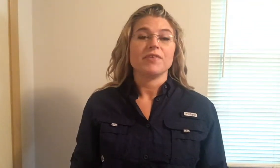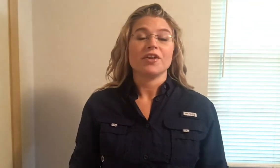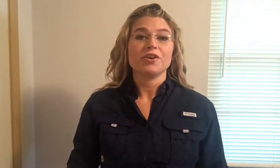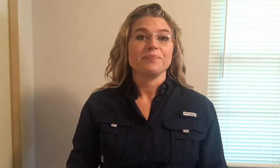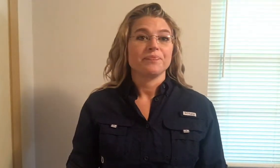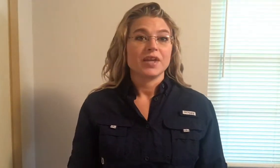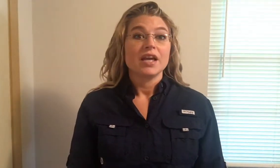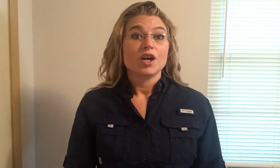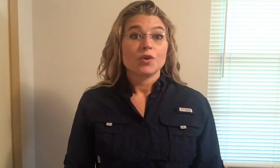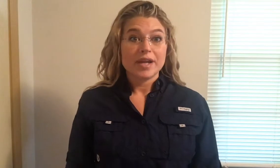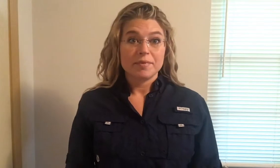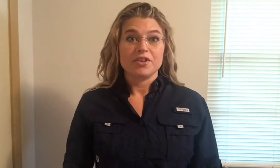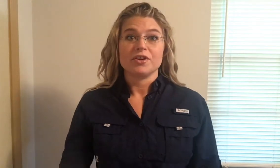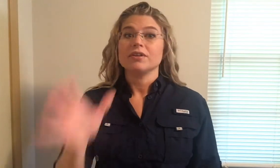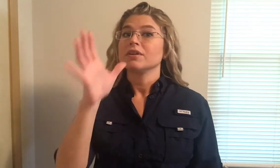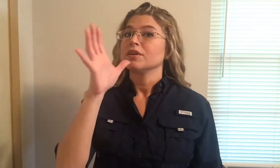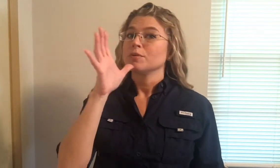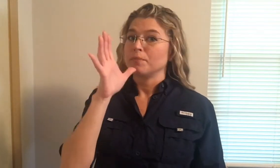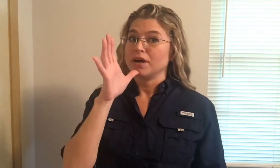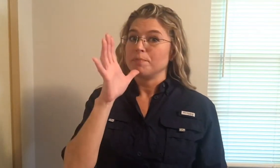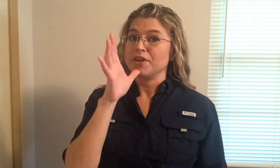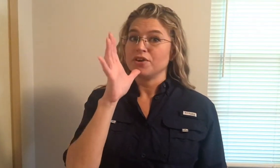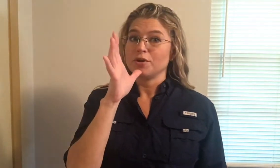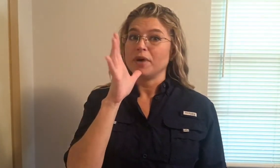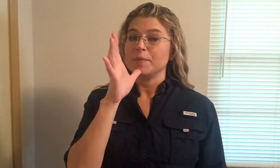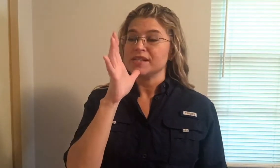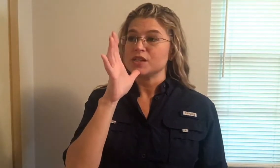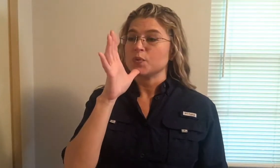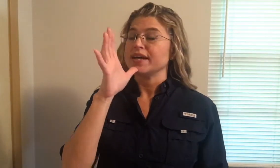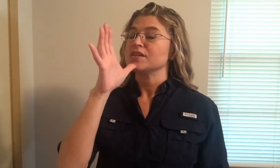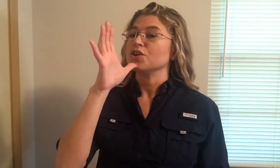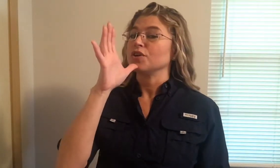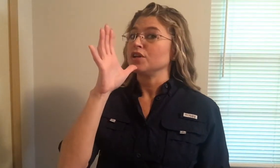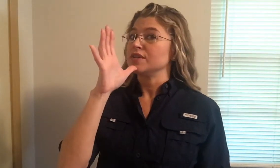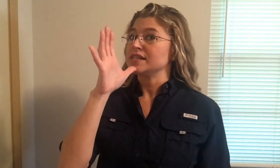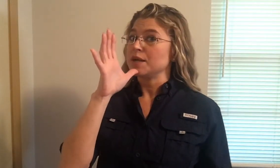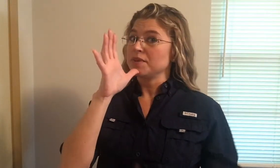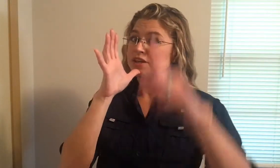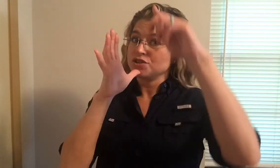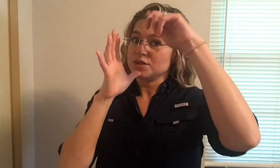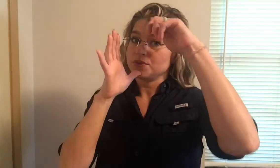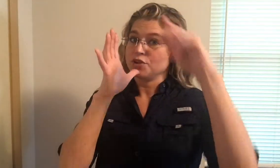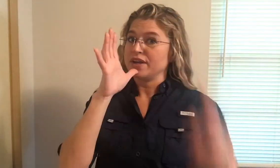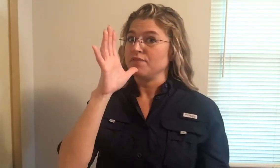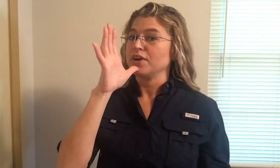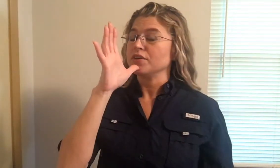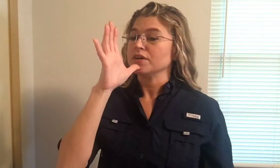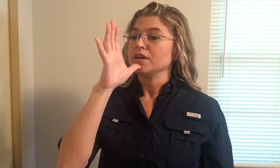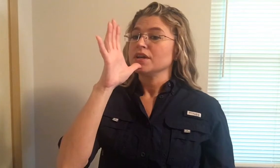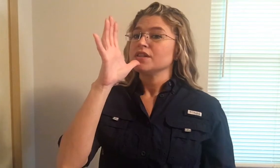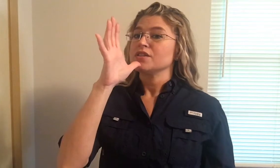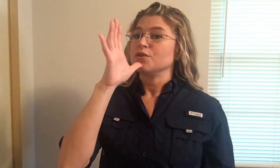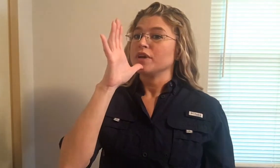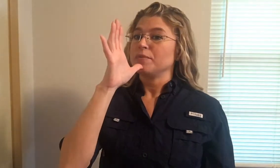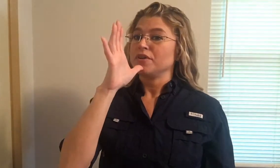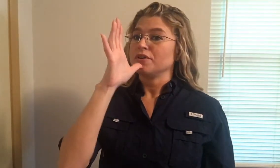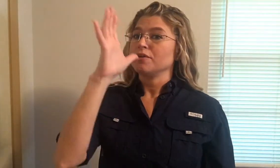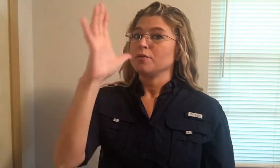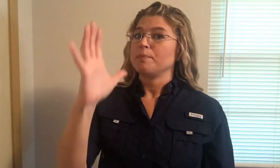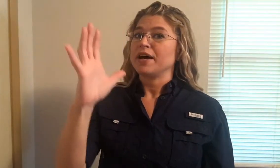grandfather, grandmother, mother or mom is this way, so you're going to do the same thing as you did with the grandfather. So grandmother,